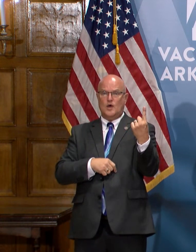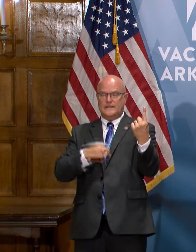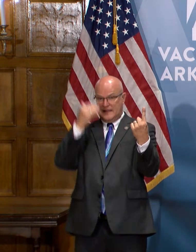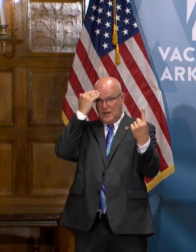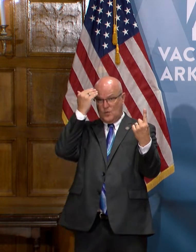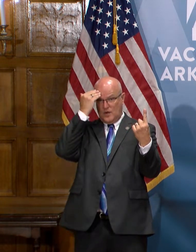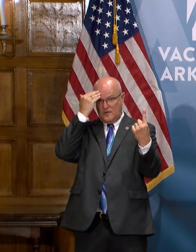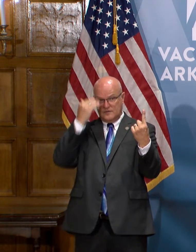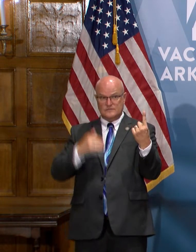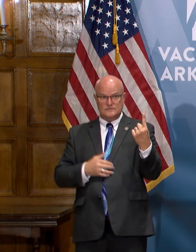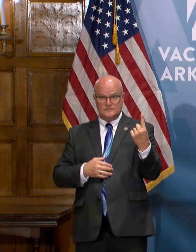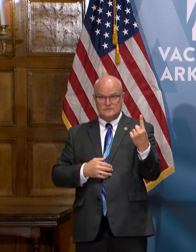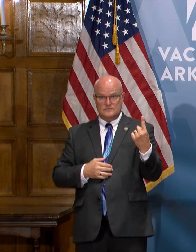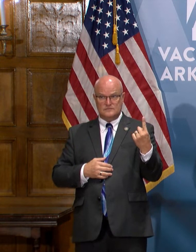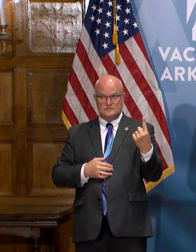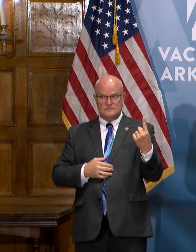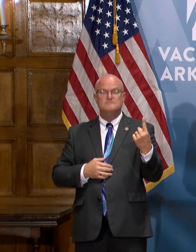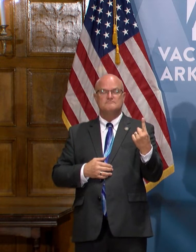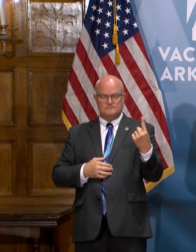I'm aware of.